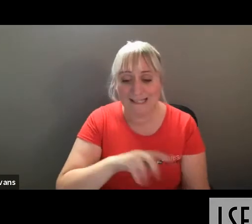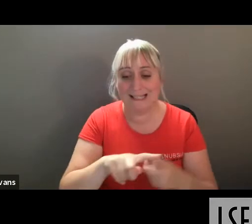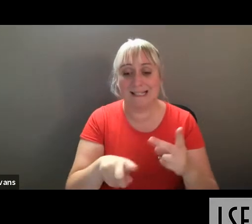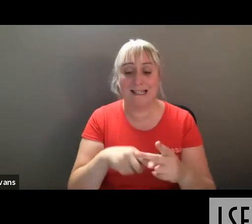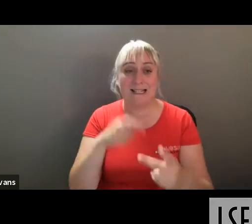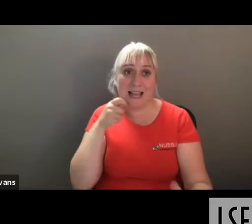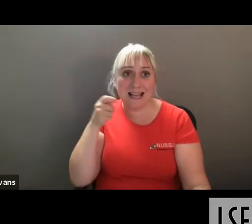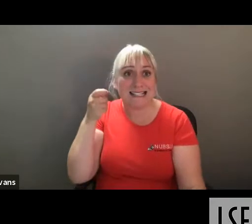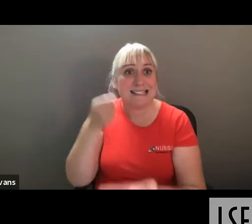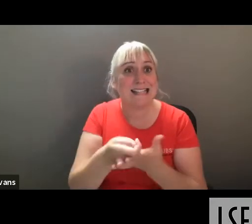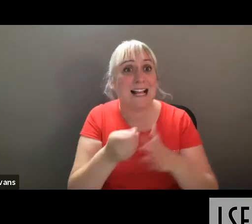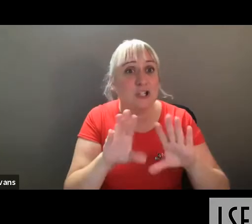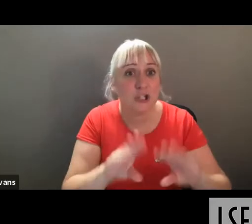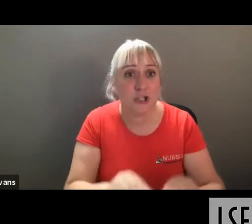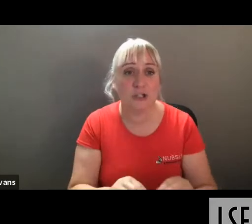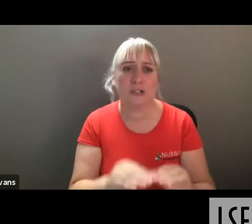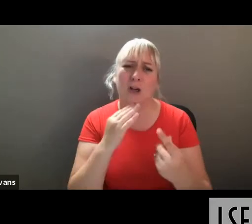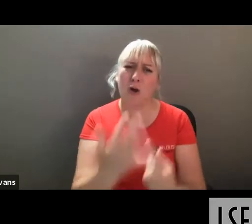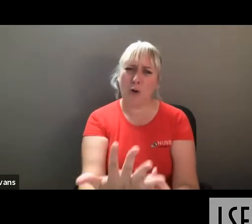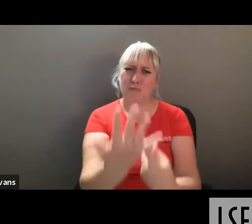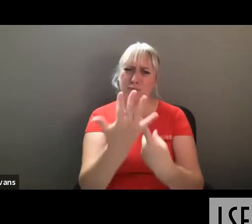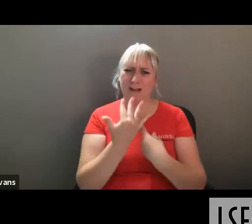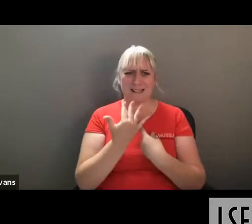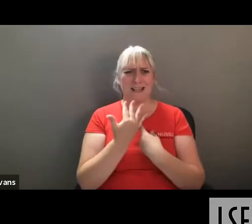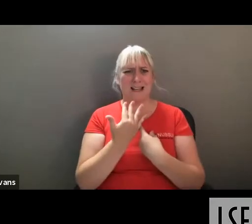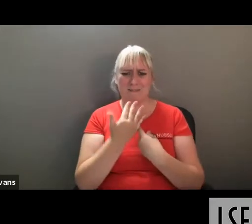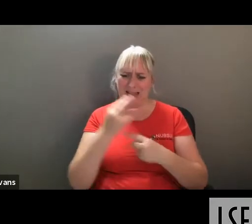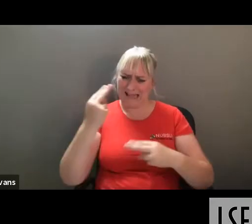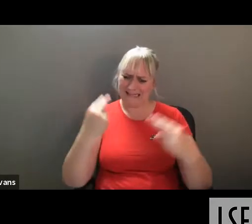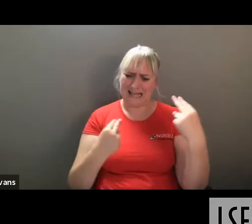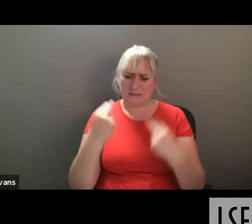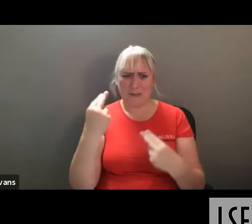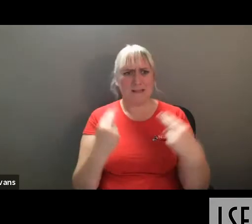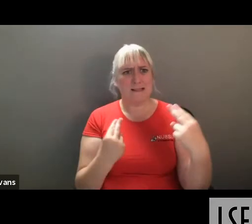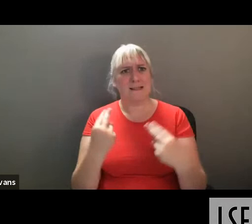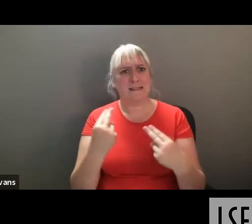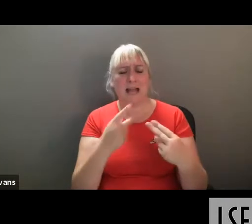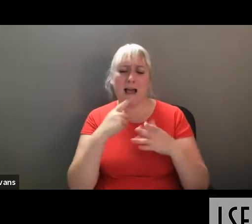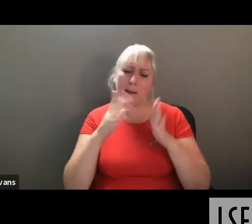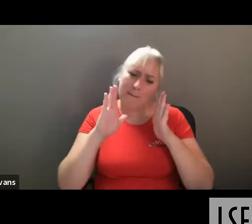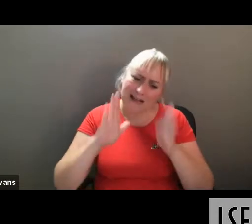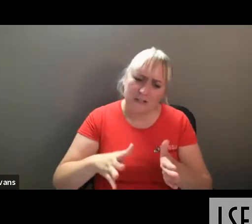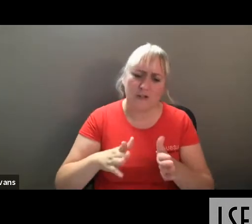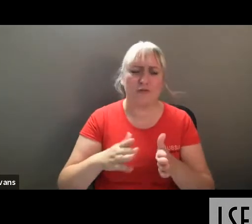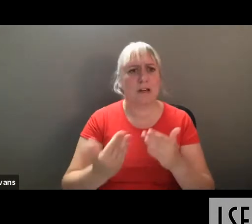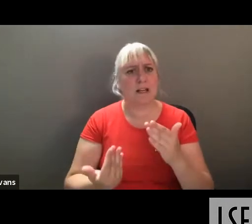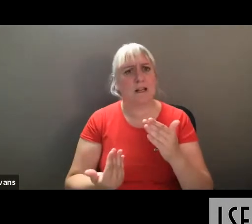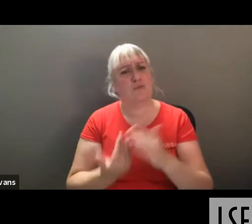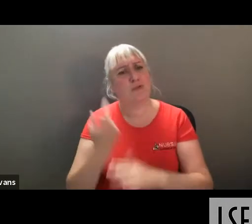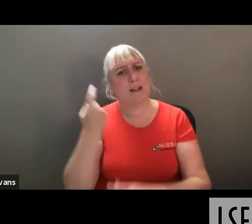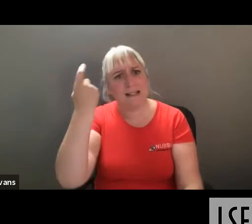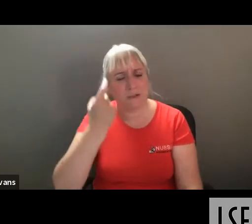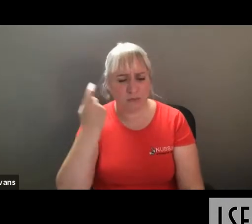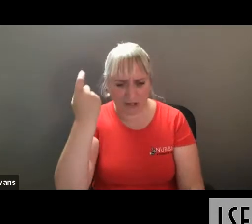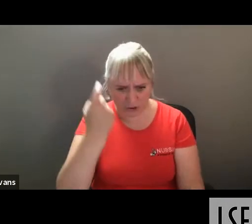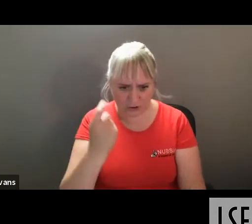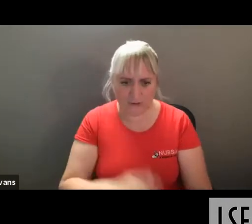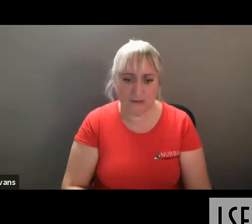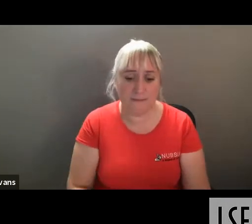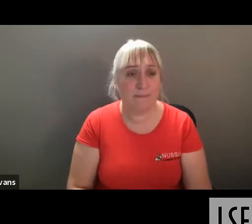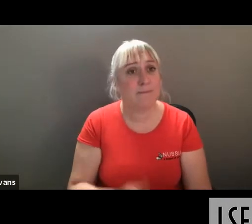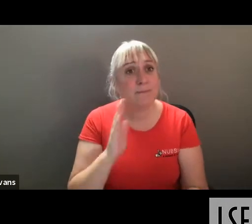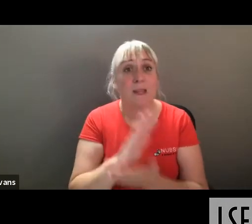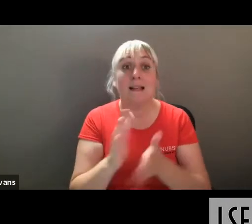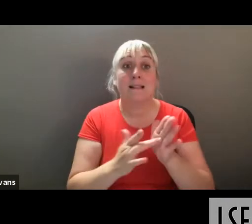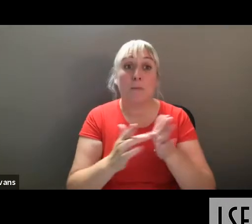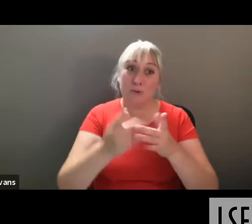assessment systems and mandatory reconsiderations. And while it's important that we fight those